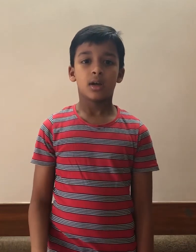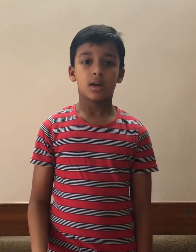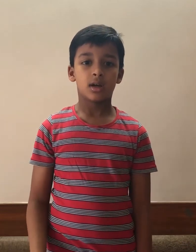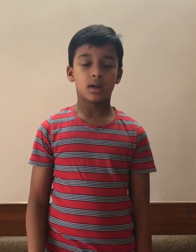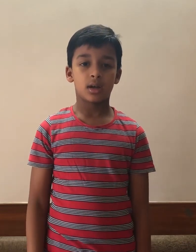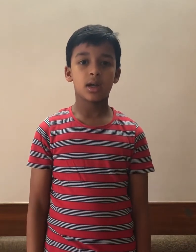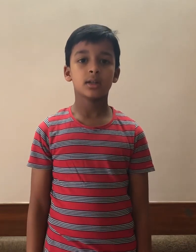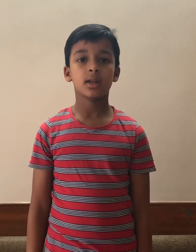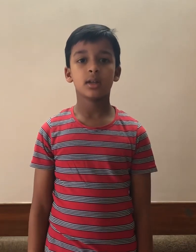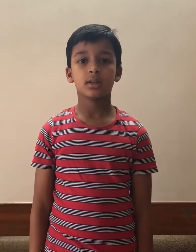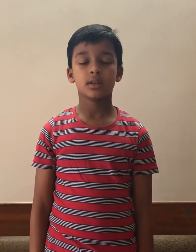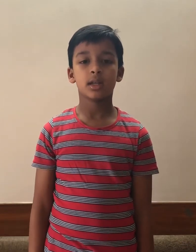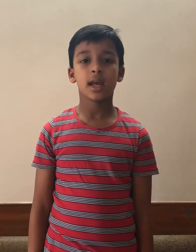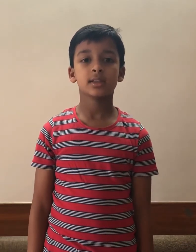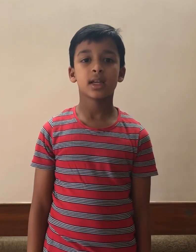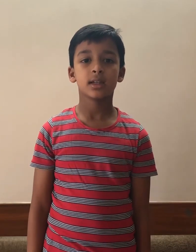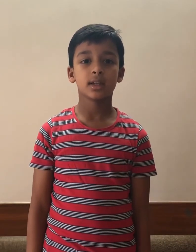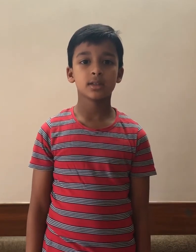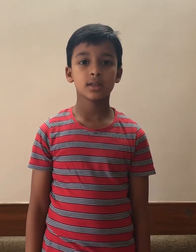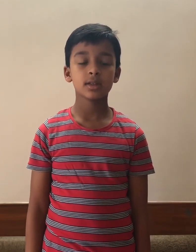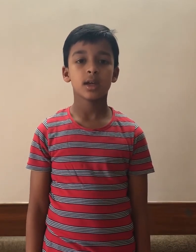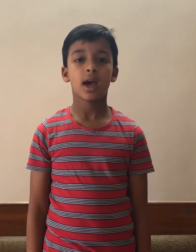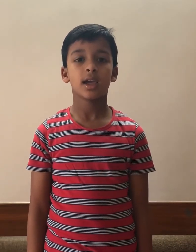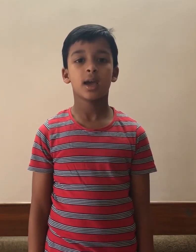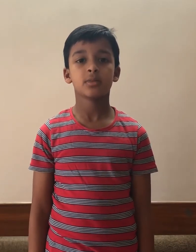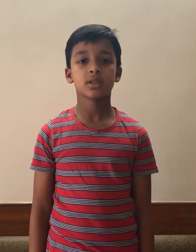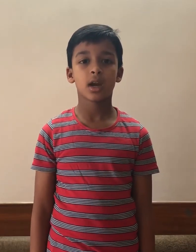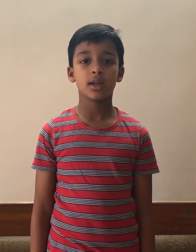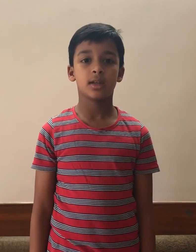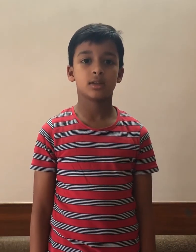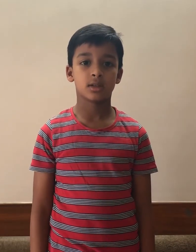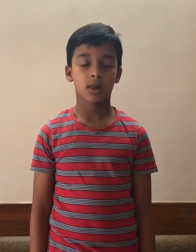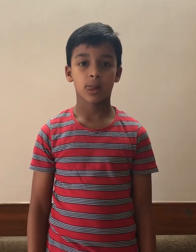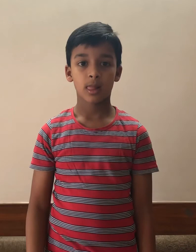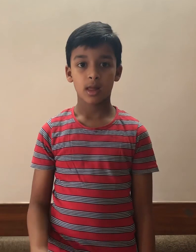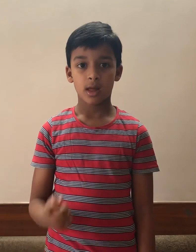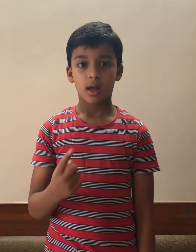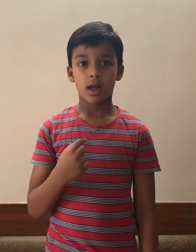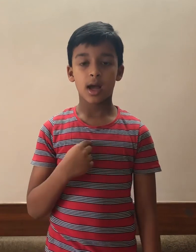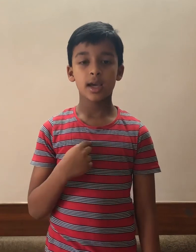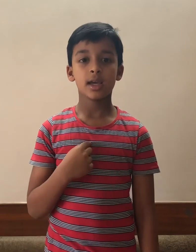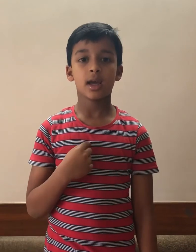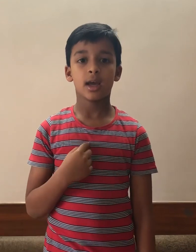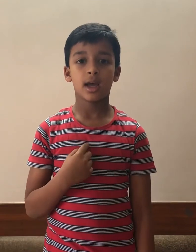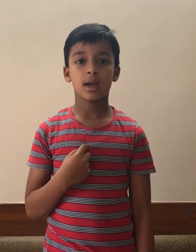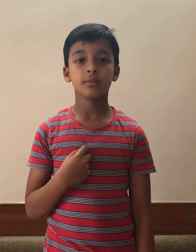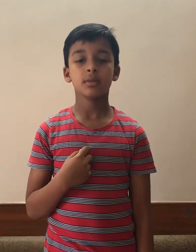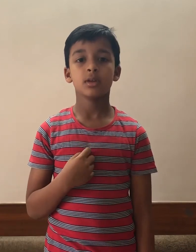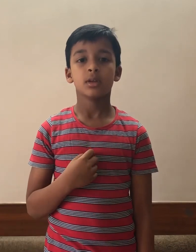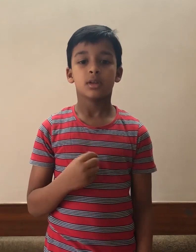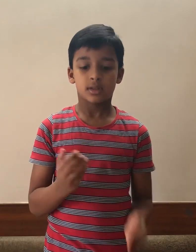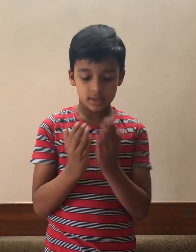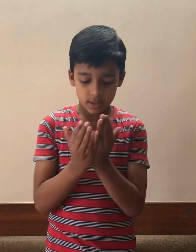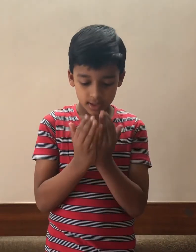The next sentence is I am studying. I am studying.